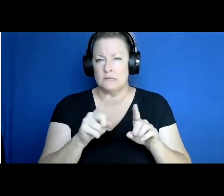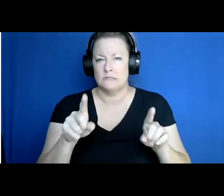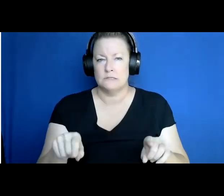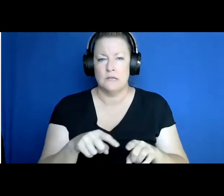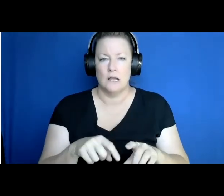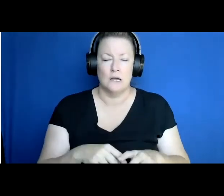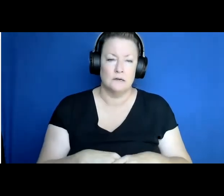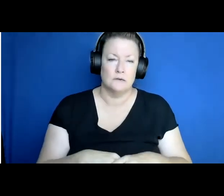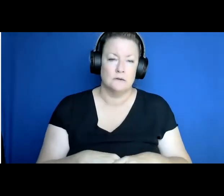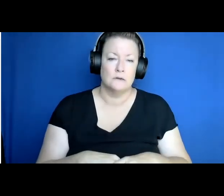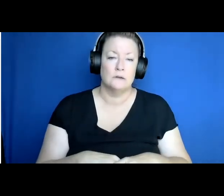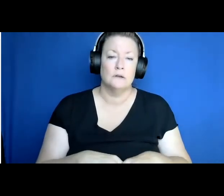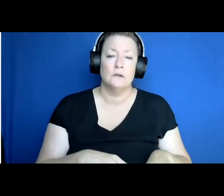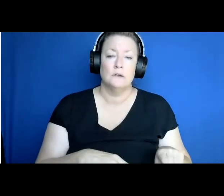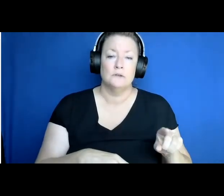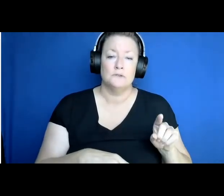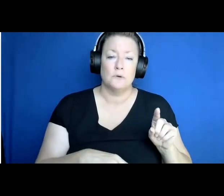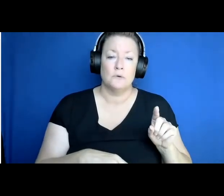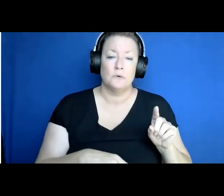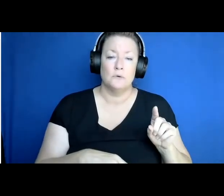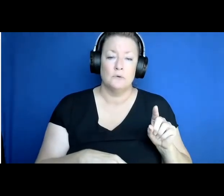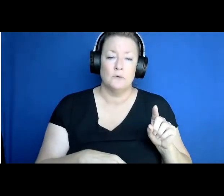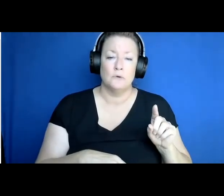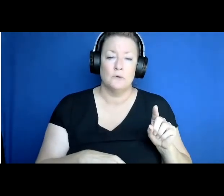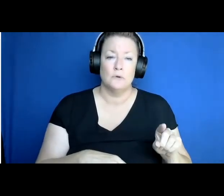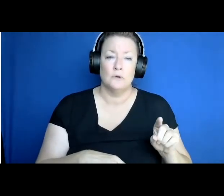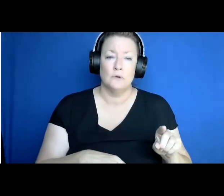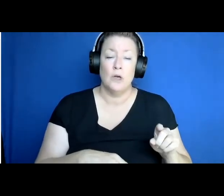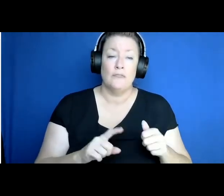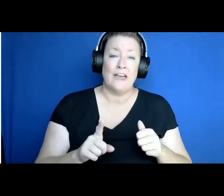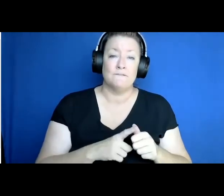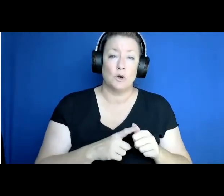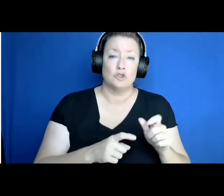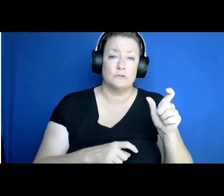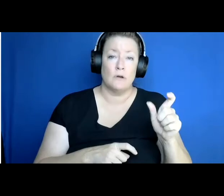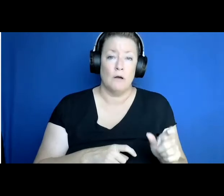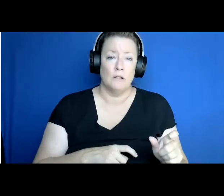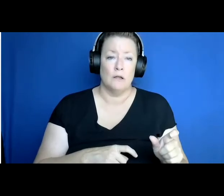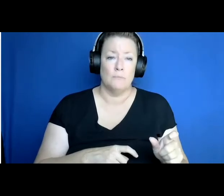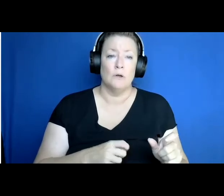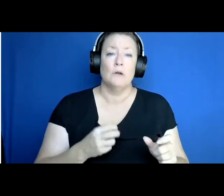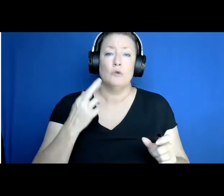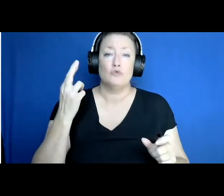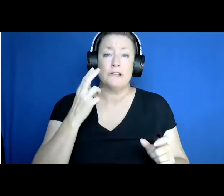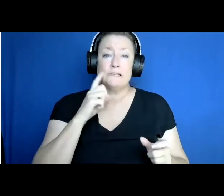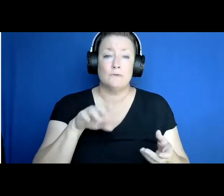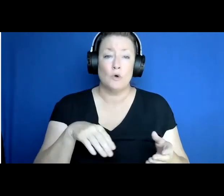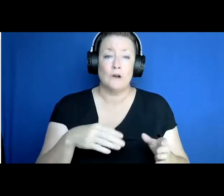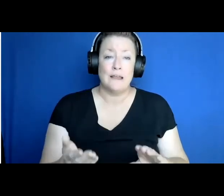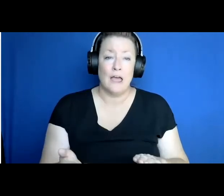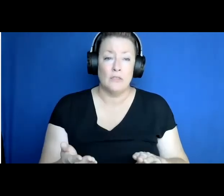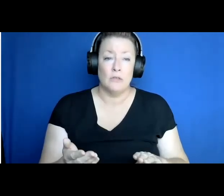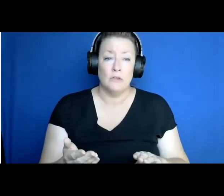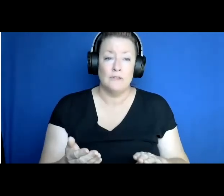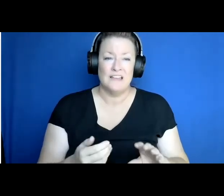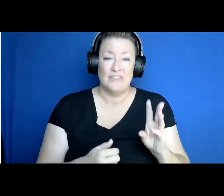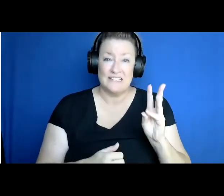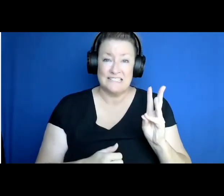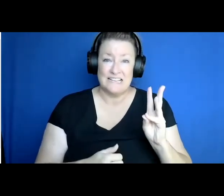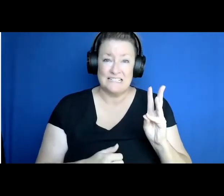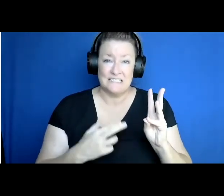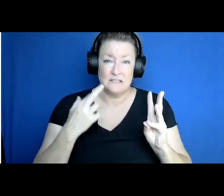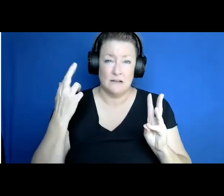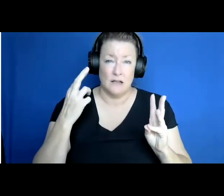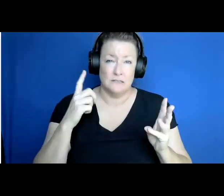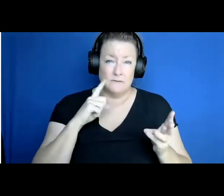table, in our very first column, the causes of death, this lists the 6 causes that we typically examine in this